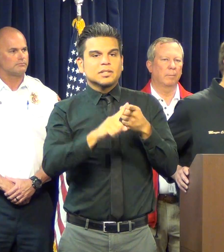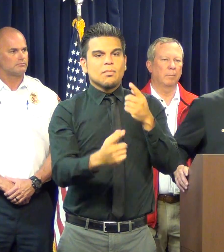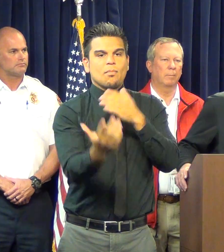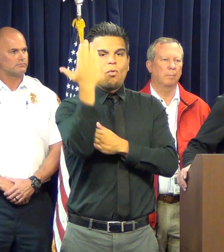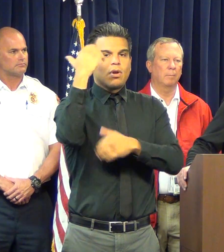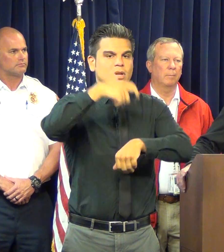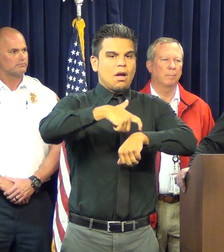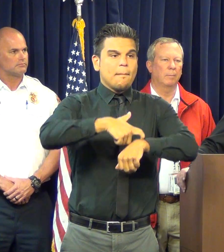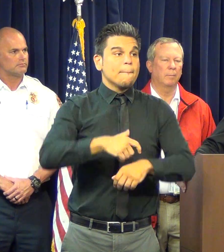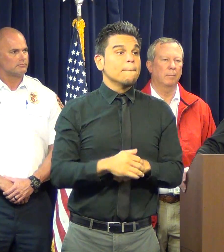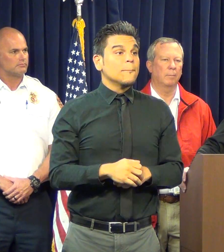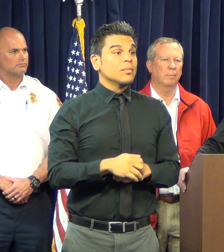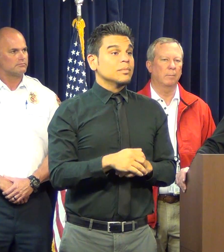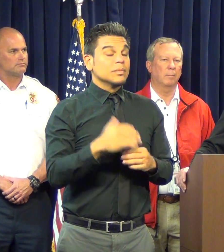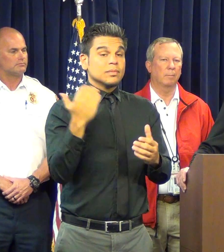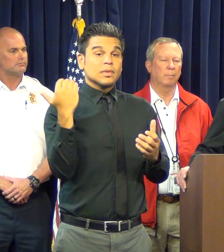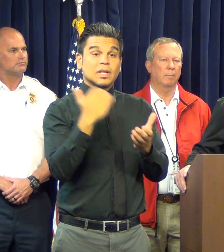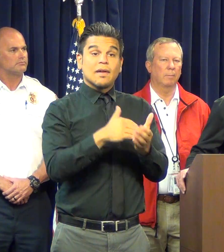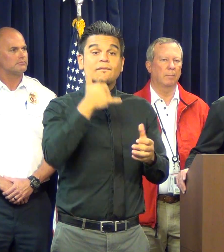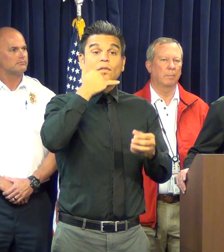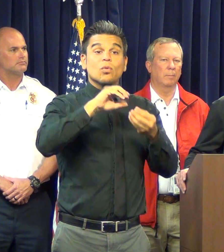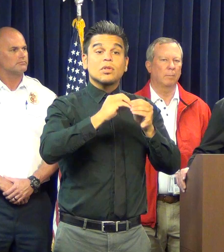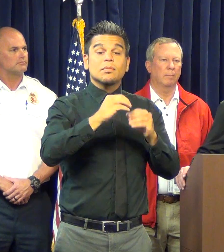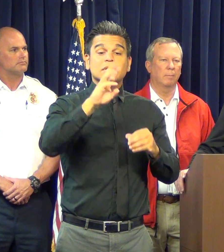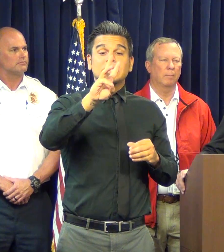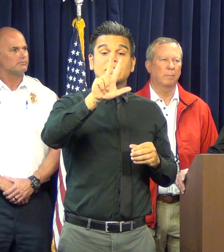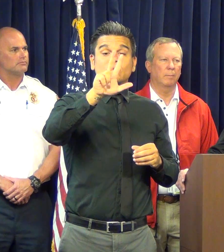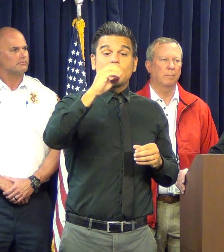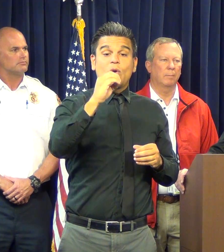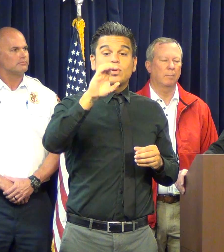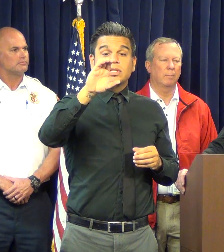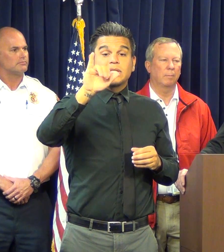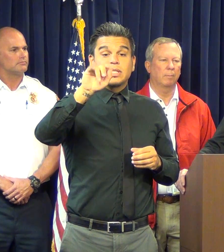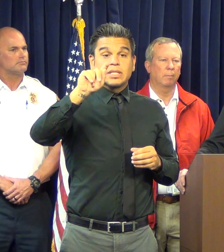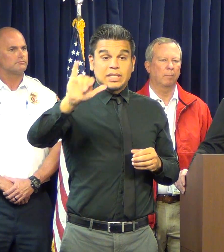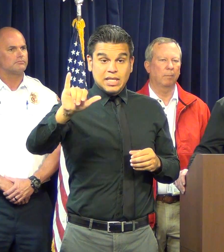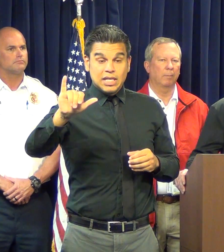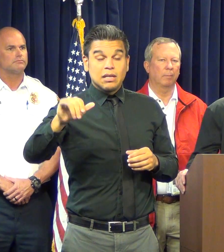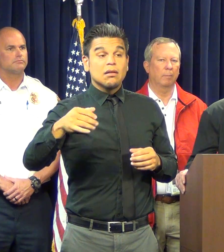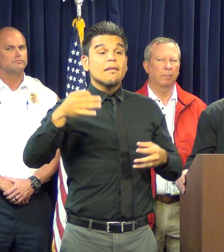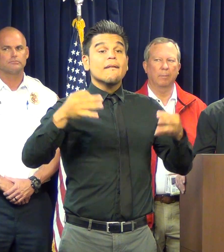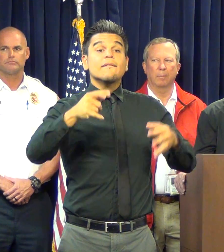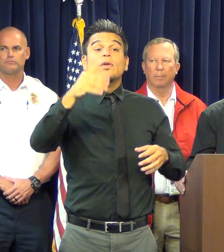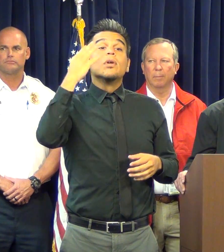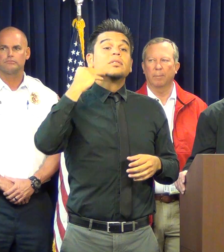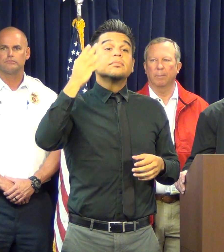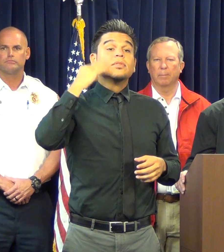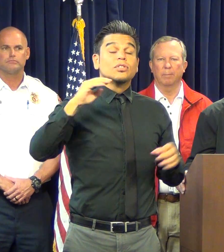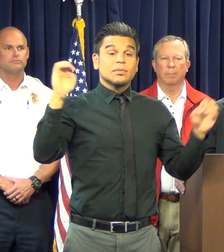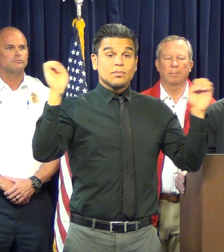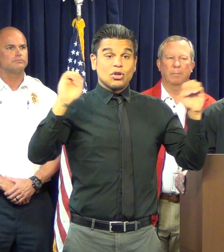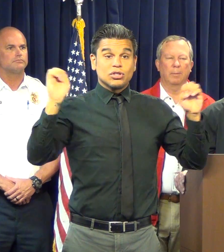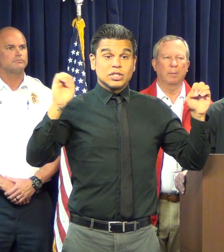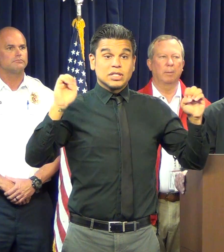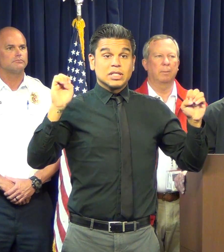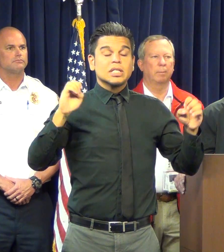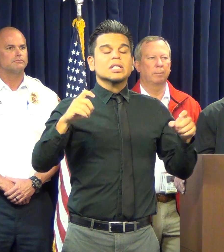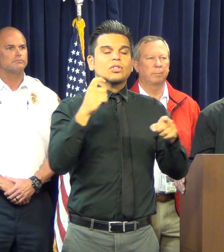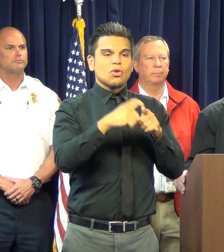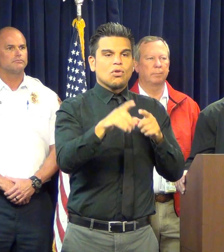And again, 630 City with any issues, medical emergency, 911. And with that, we'll take any